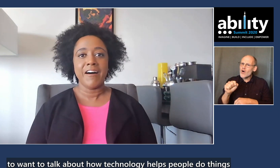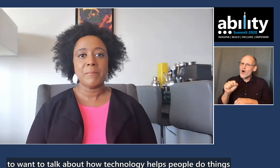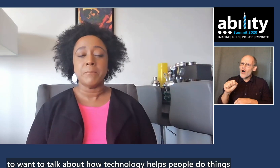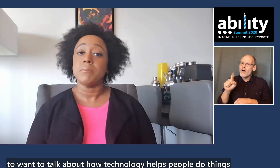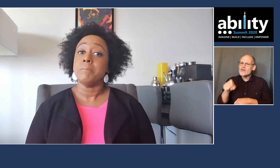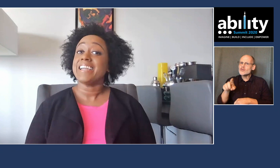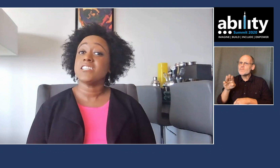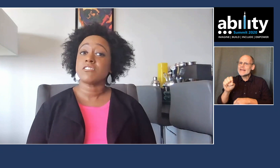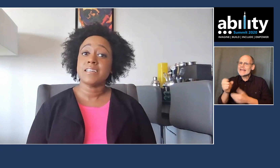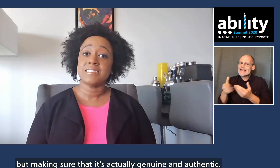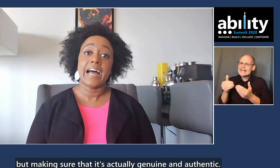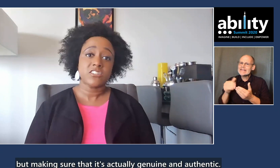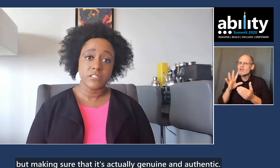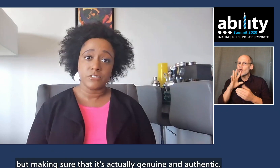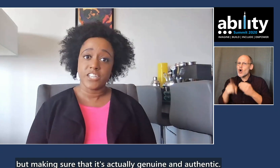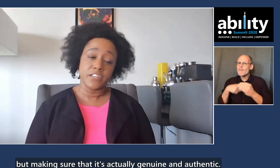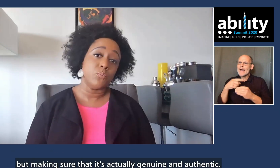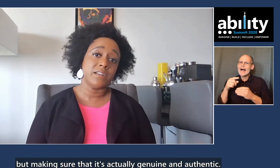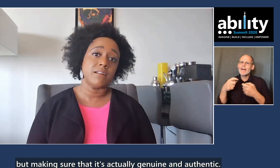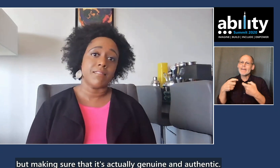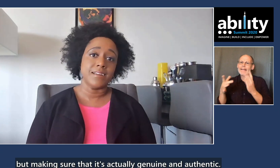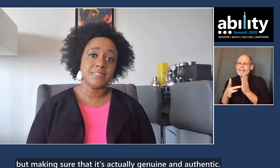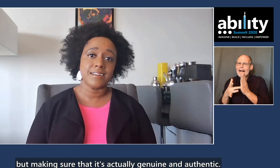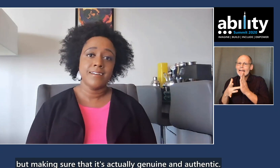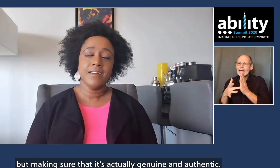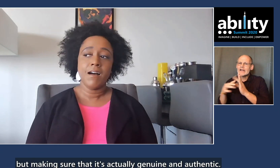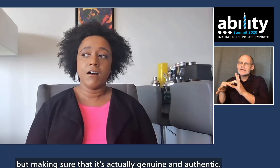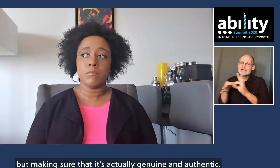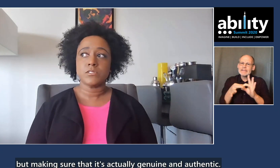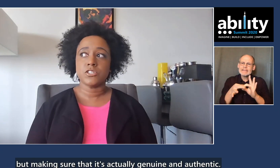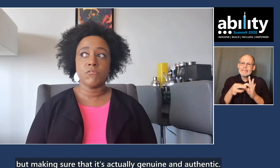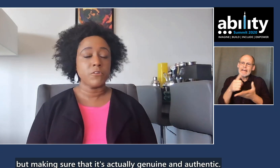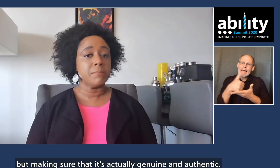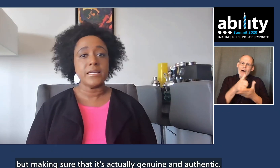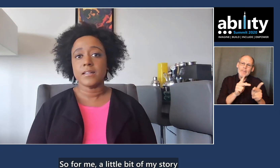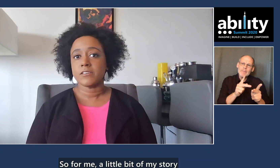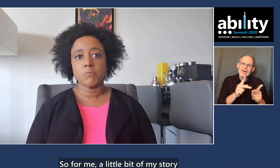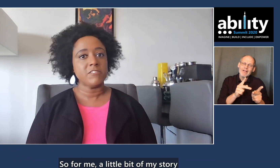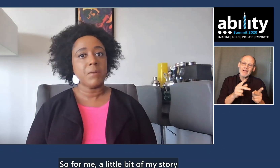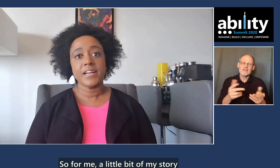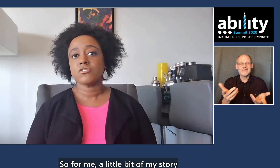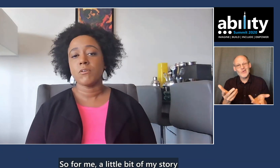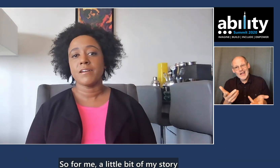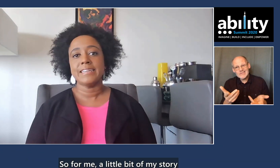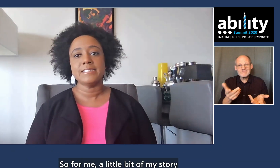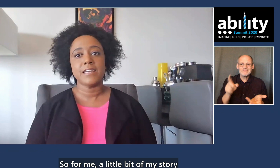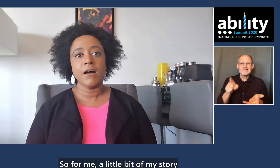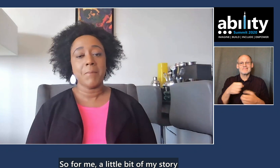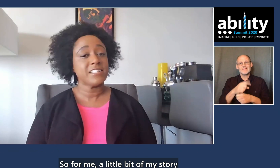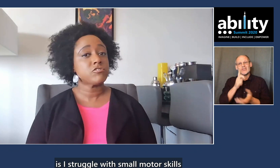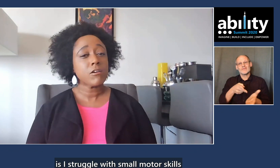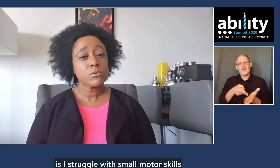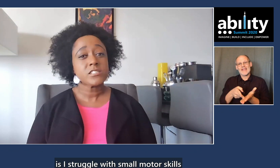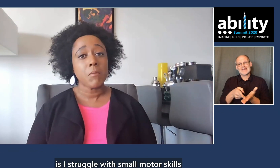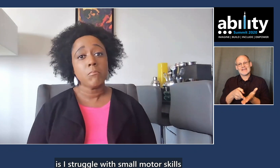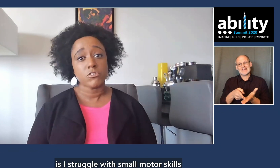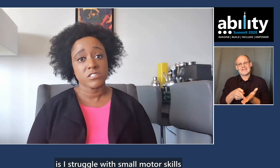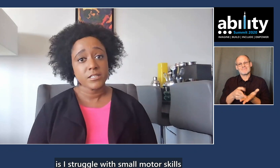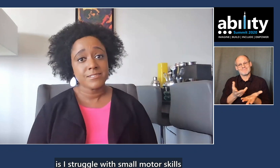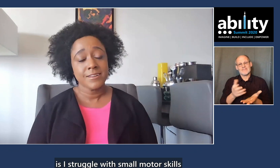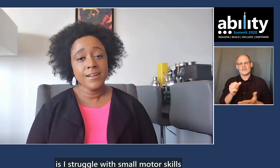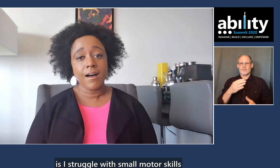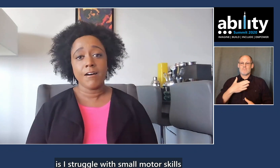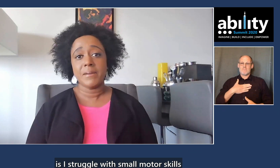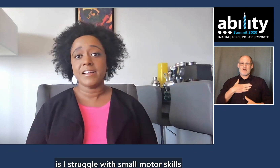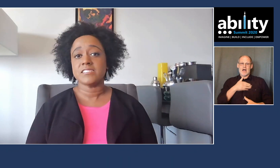things, but making sure that it's actually genuine and authentic. So for me, a little bit of my story is I struggle with small